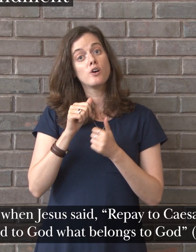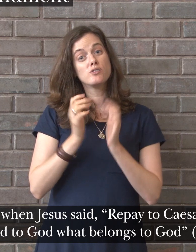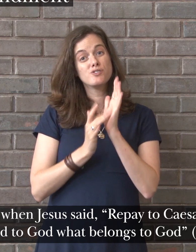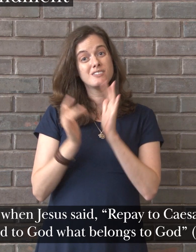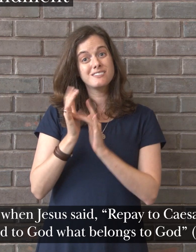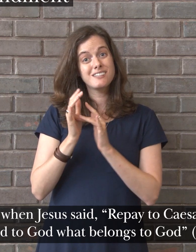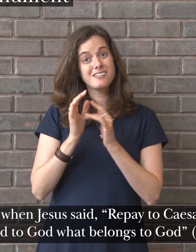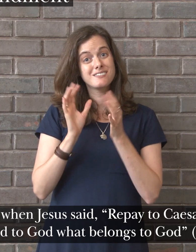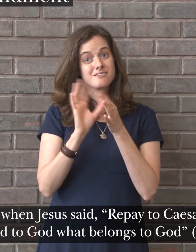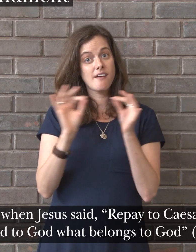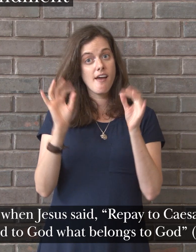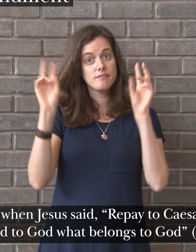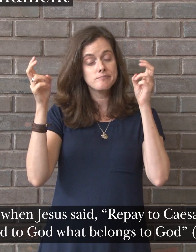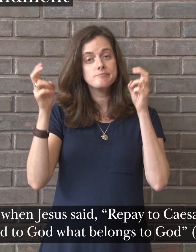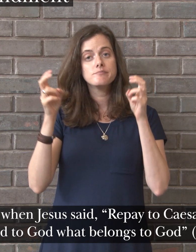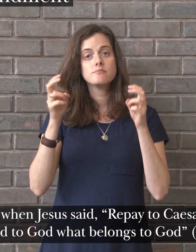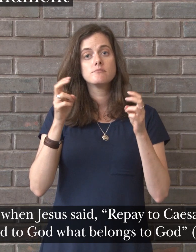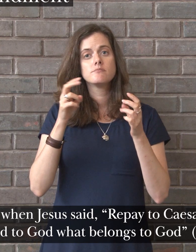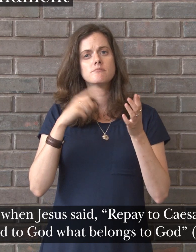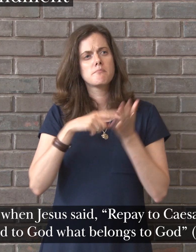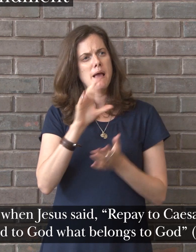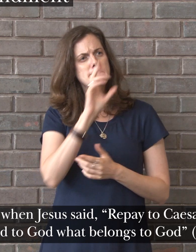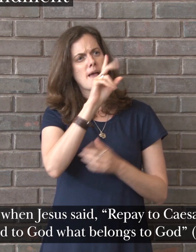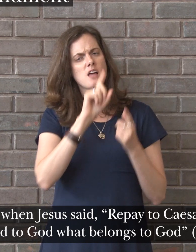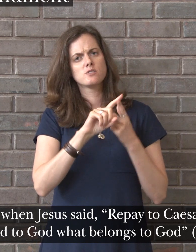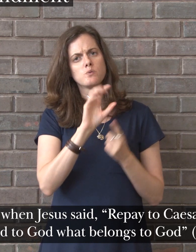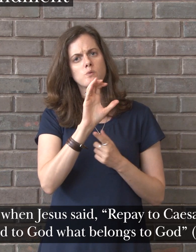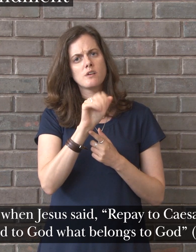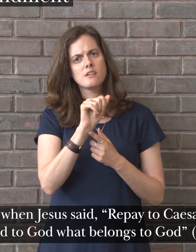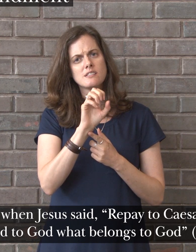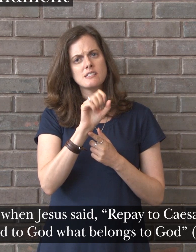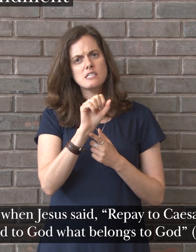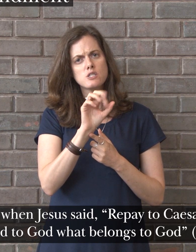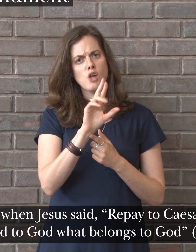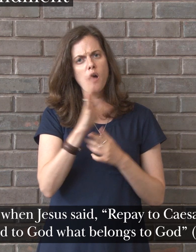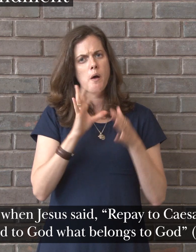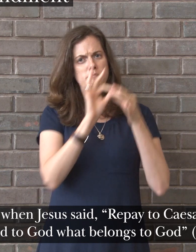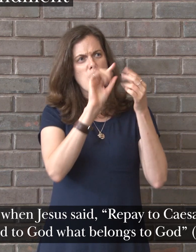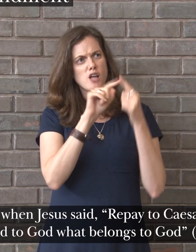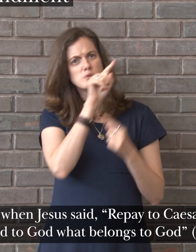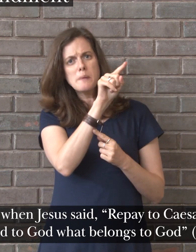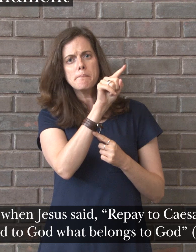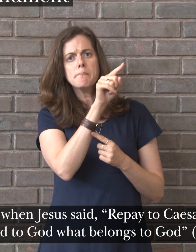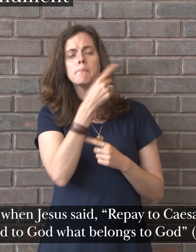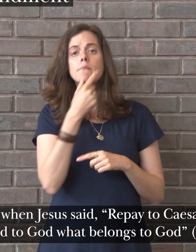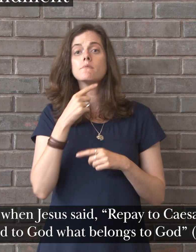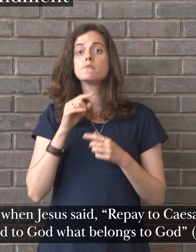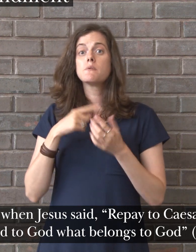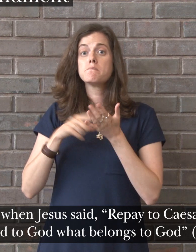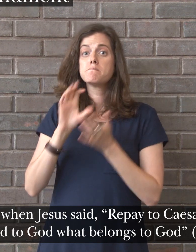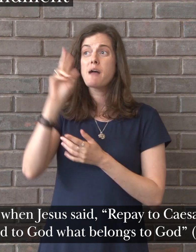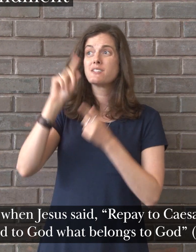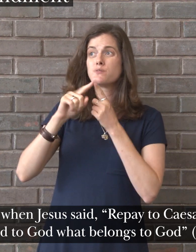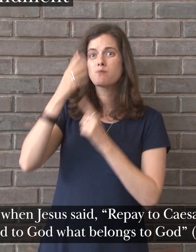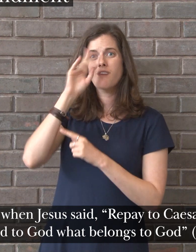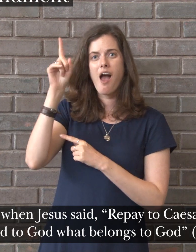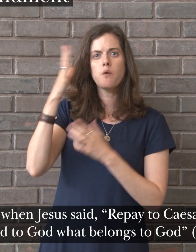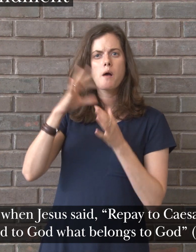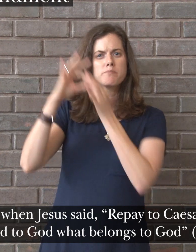Remember when Jesus said, Repay to Caesar what belongs to Caesar, and